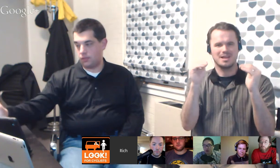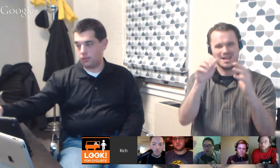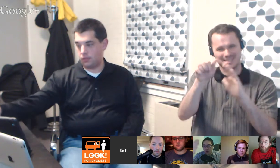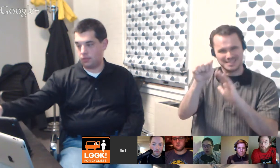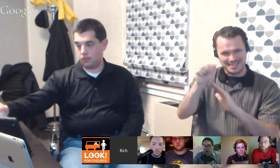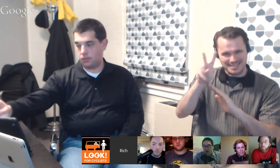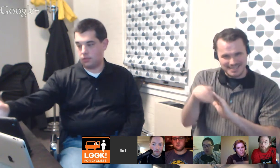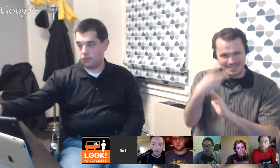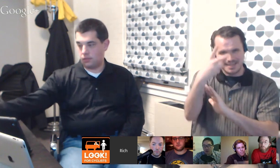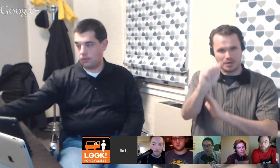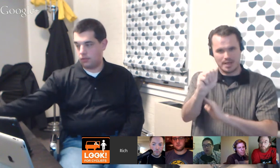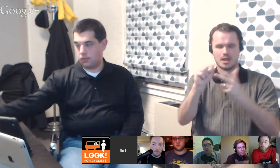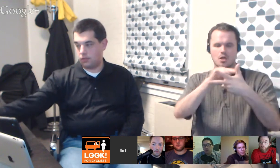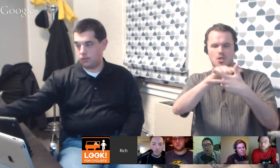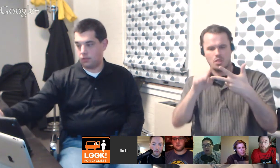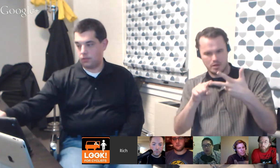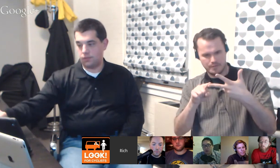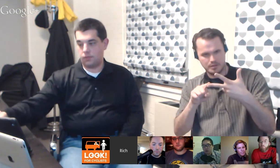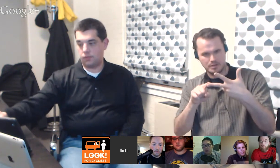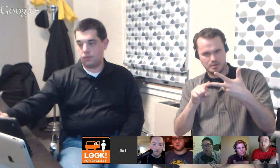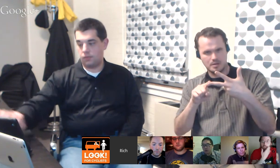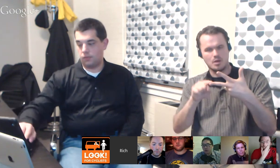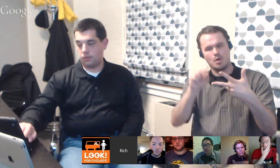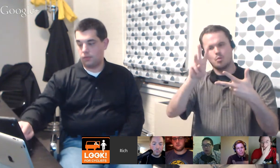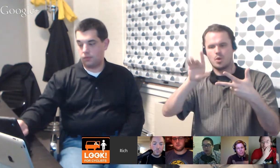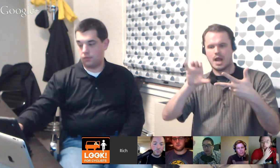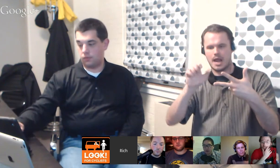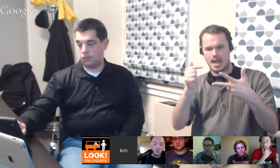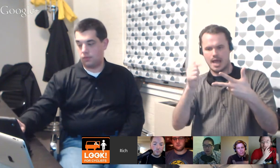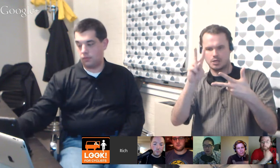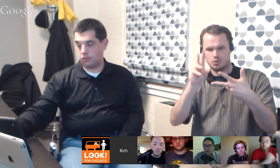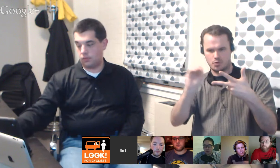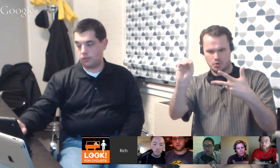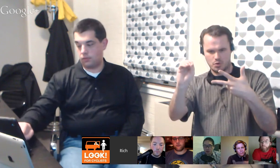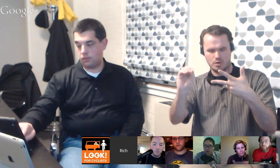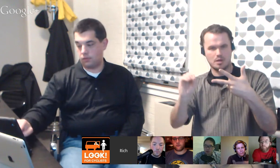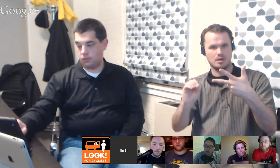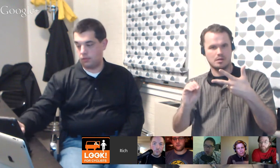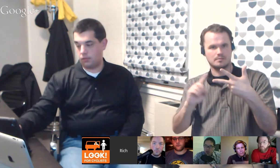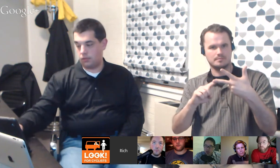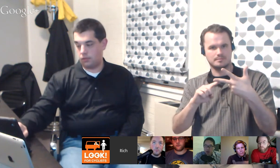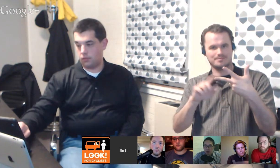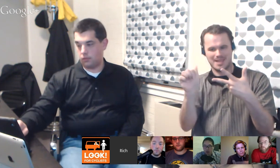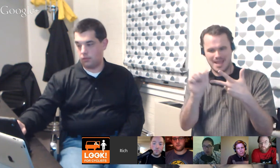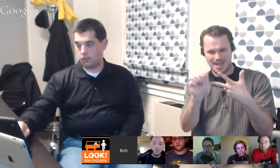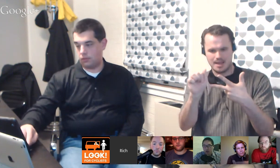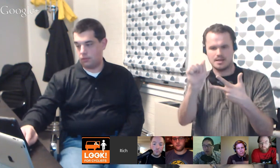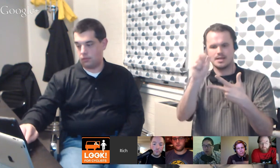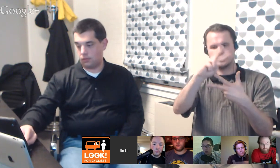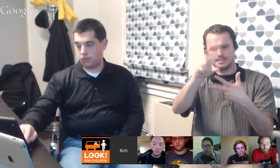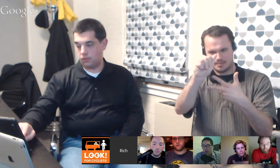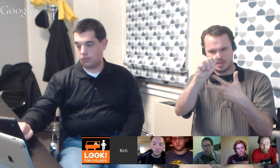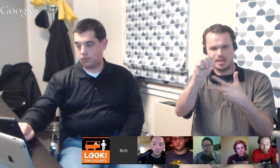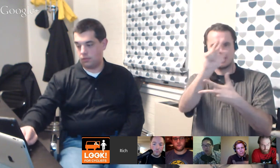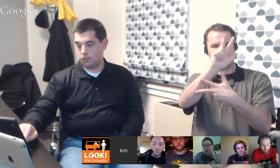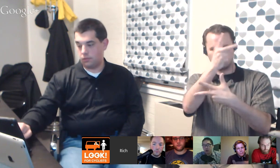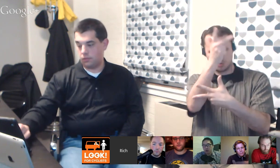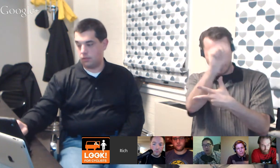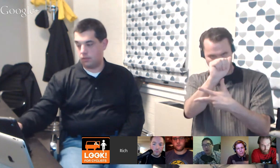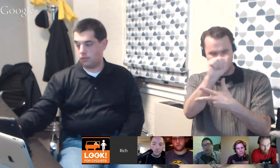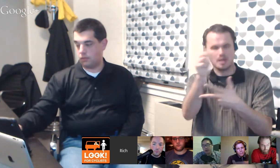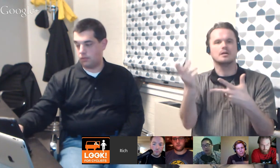So there are 3 levels to WCAG 2.0. There is just A, and there's AA, and there's AAA.